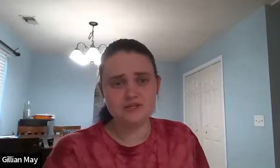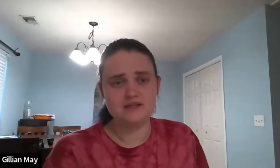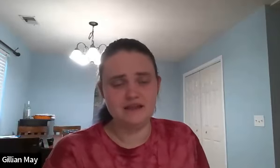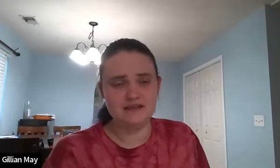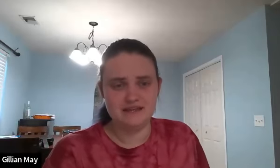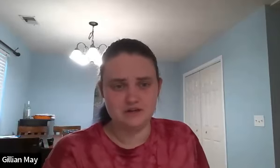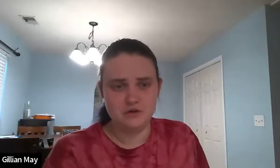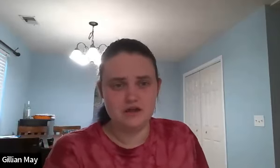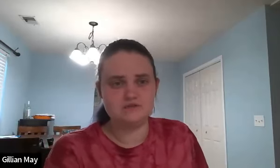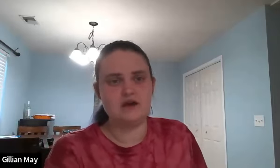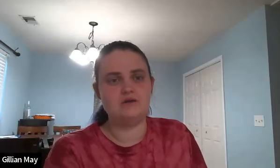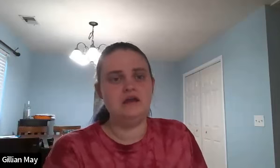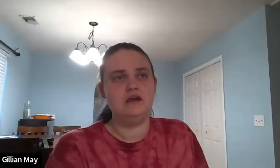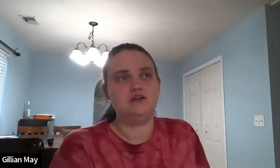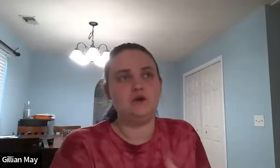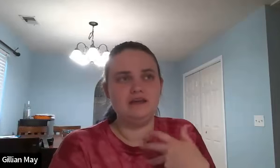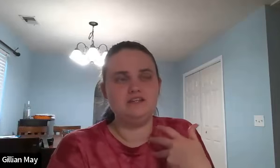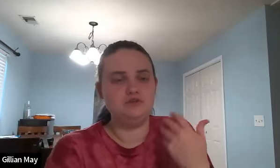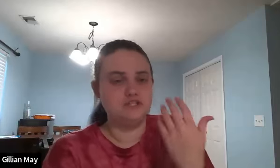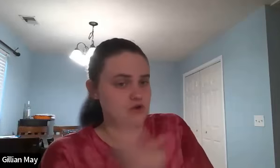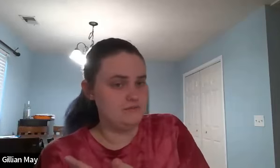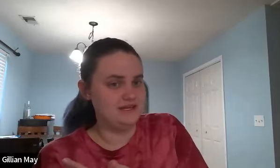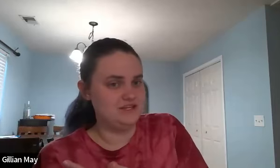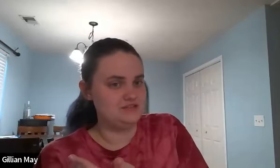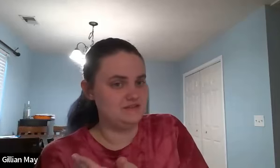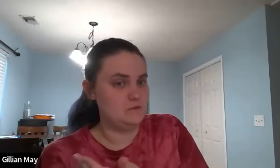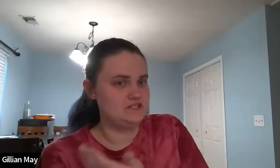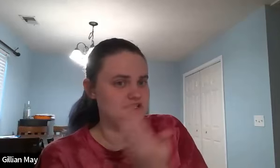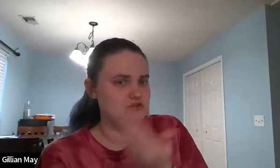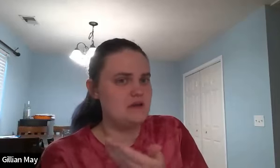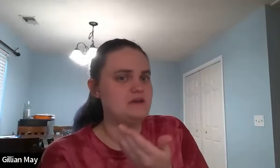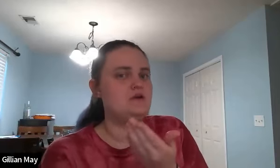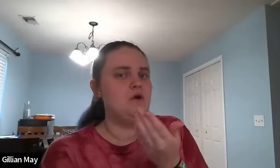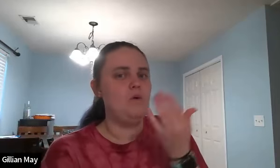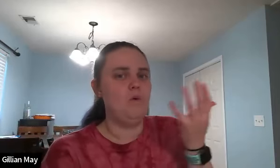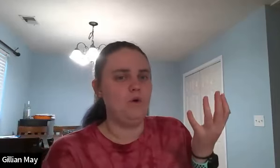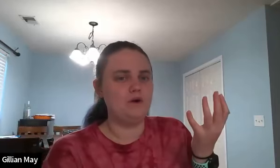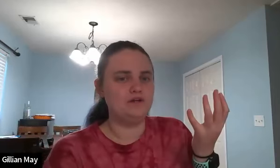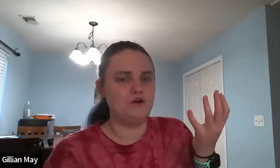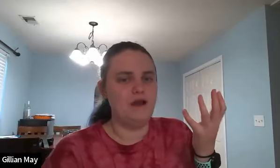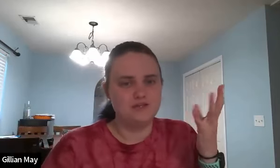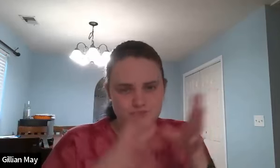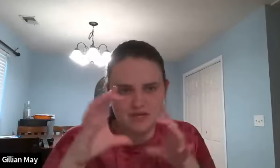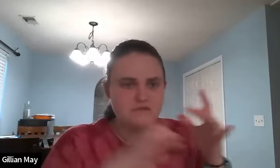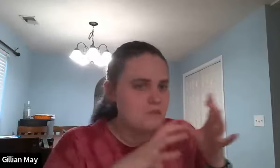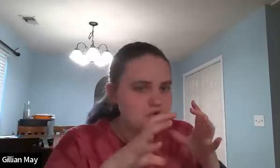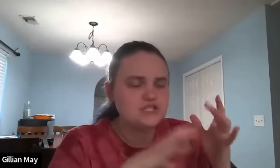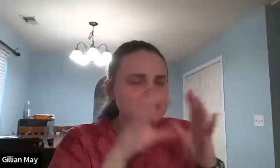going to like get it across without going into describing it and using different words to describe it, or, making the motion,